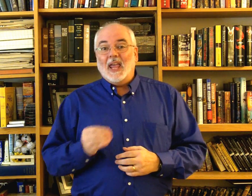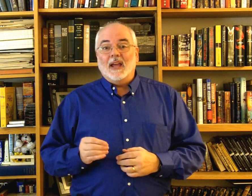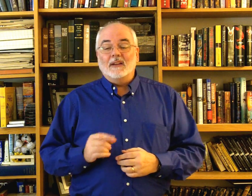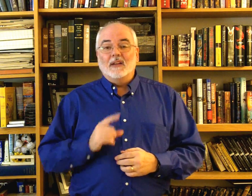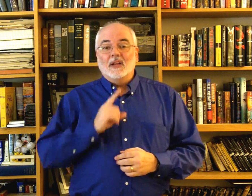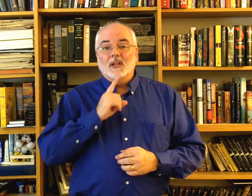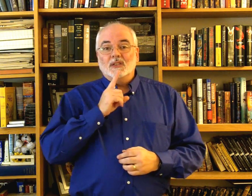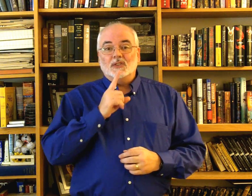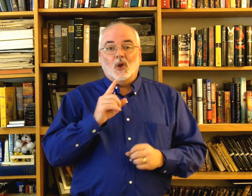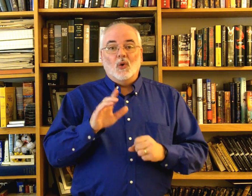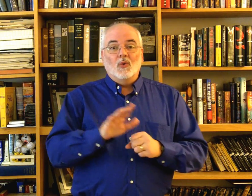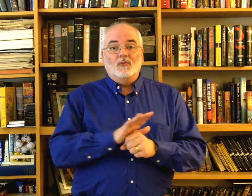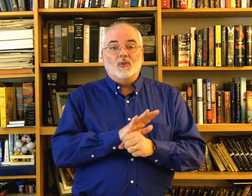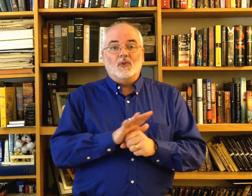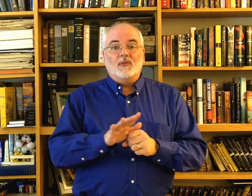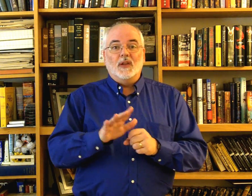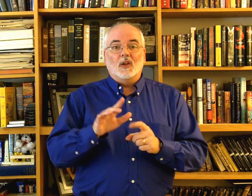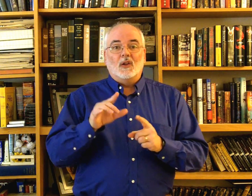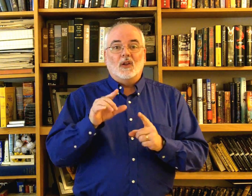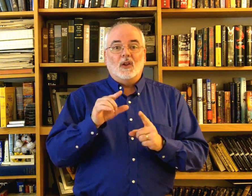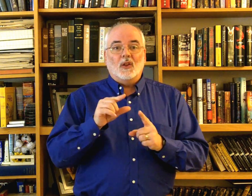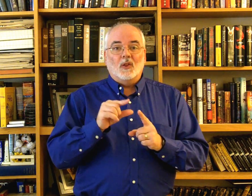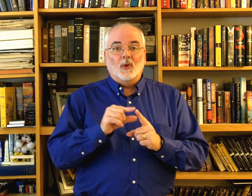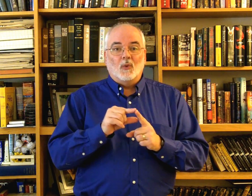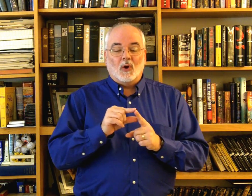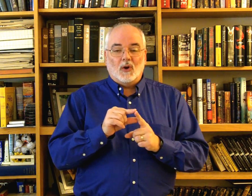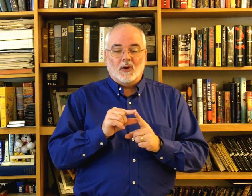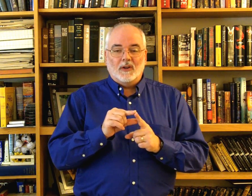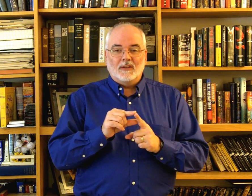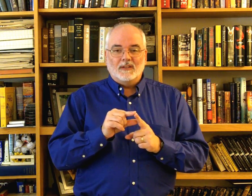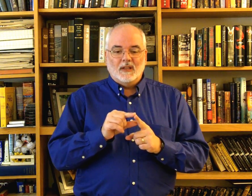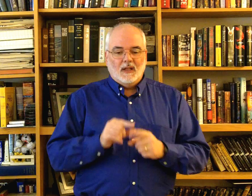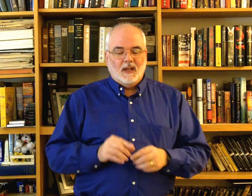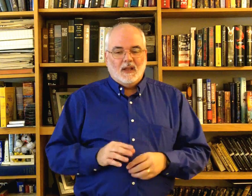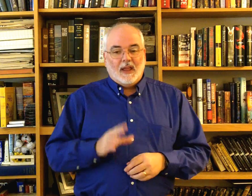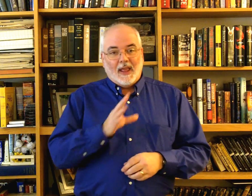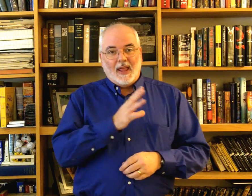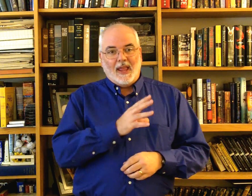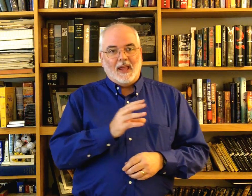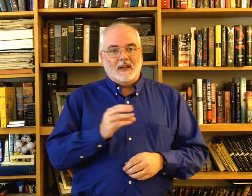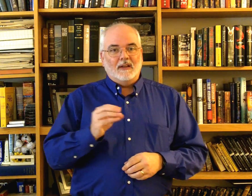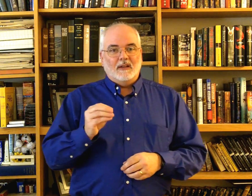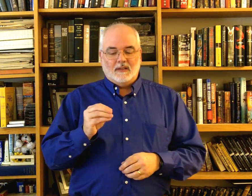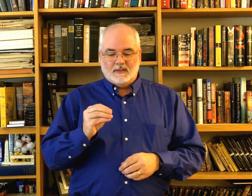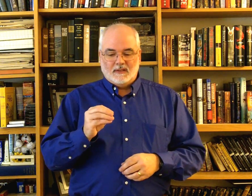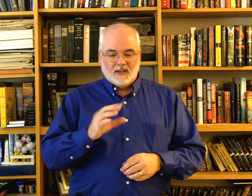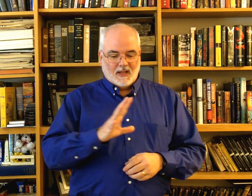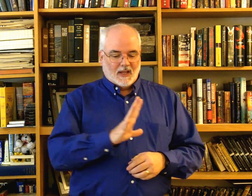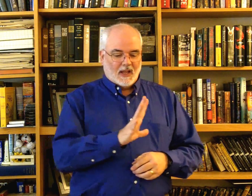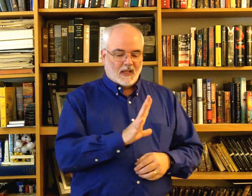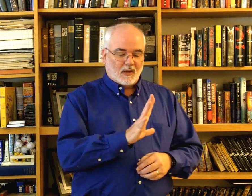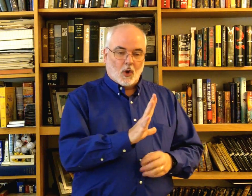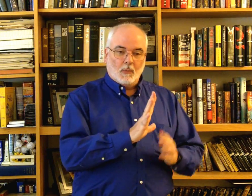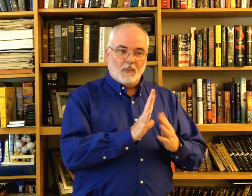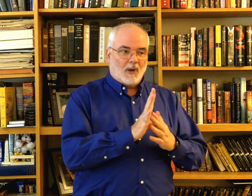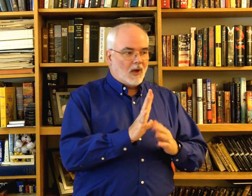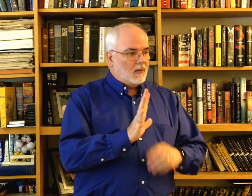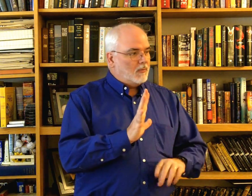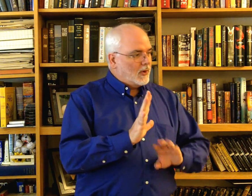And so fulfill the word. And it's an open palm pointing